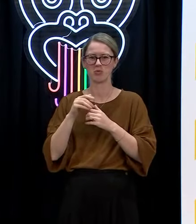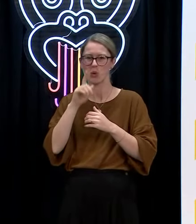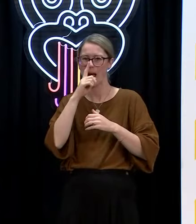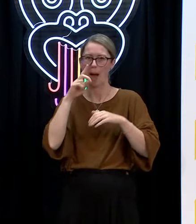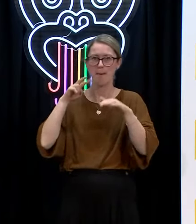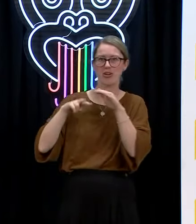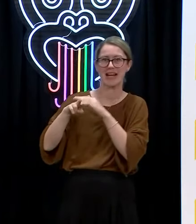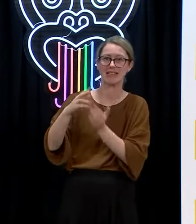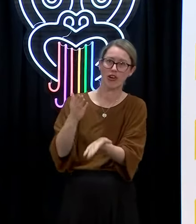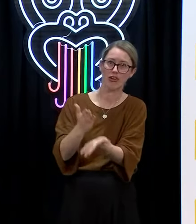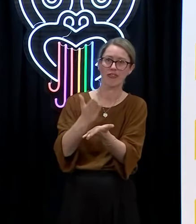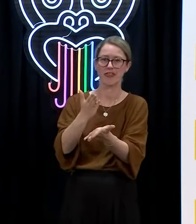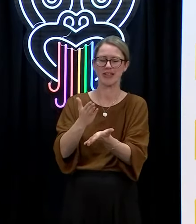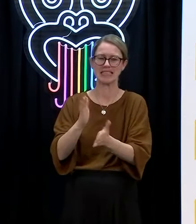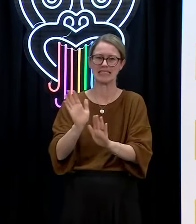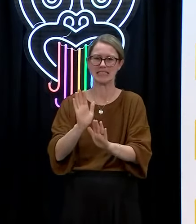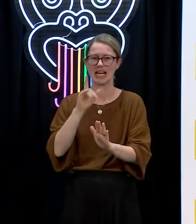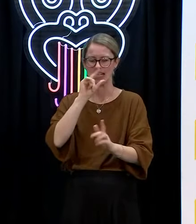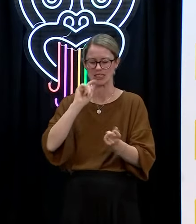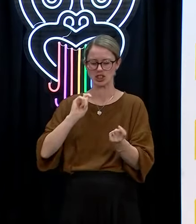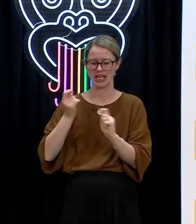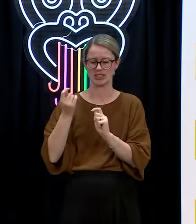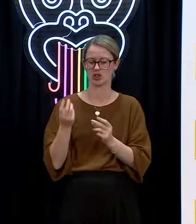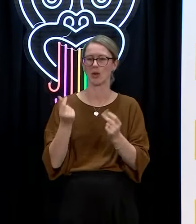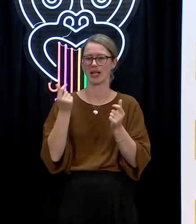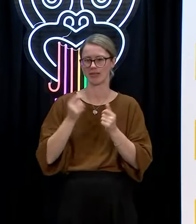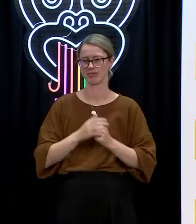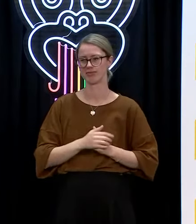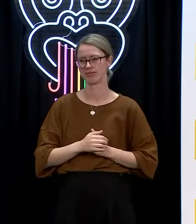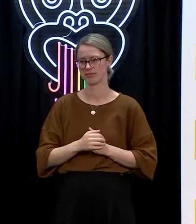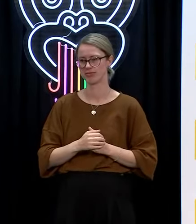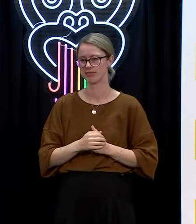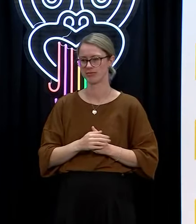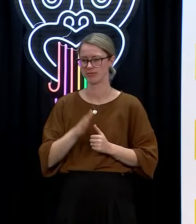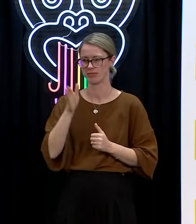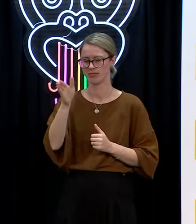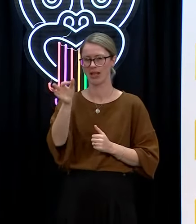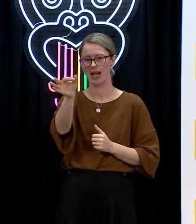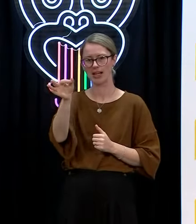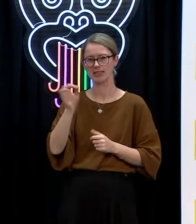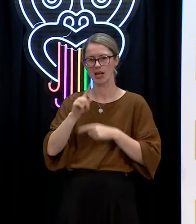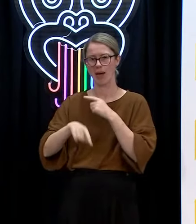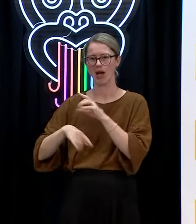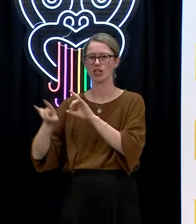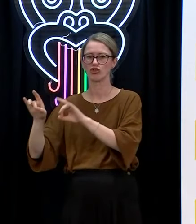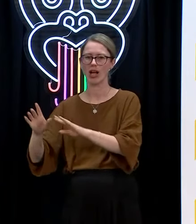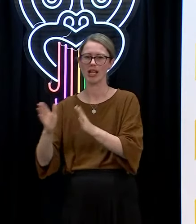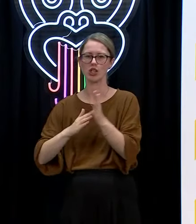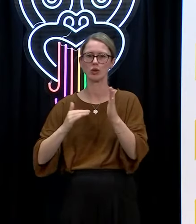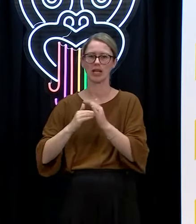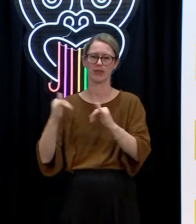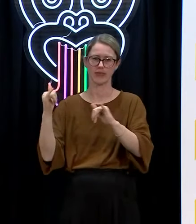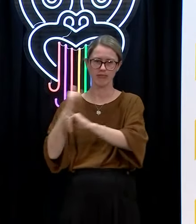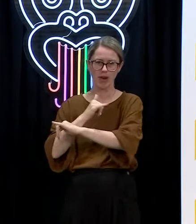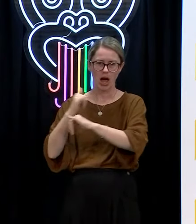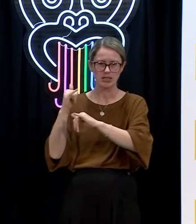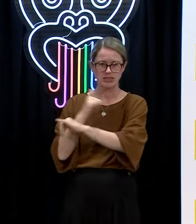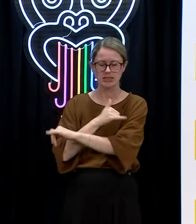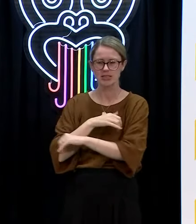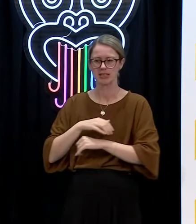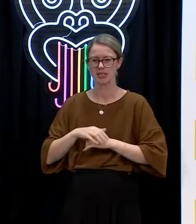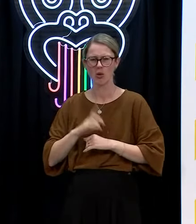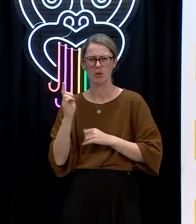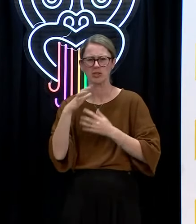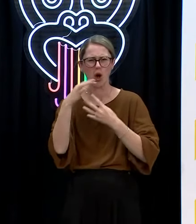never, because things can change, and they can change quite quickly. We'll come down. Just on the Trans-Tasman bubble, following from Millie's question, what are some